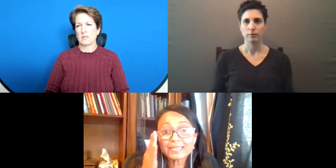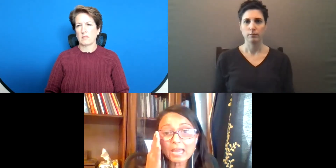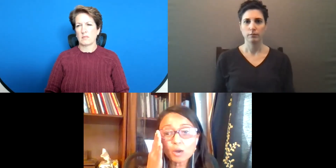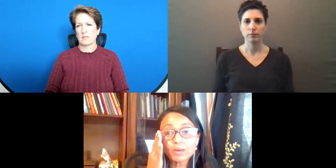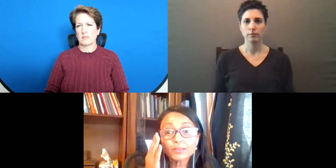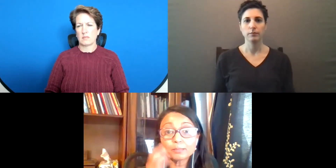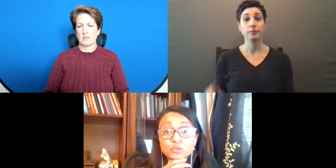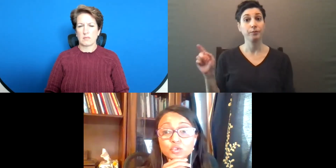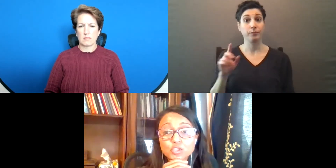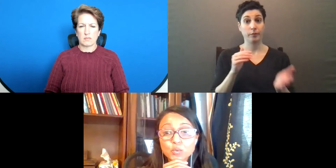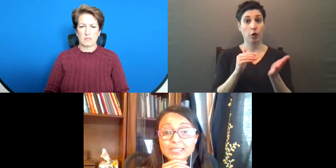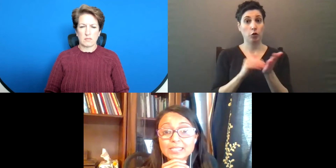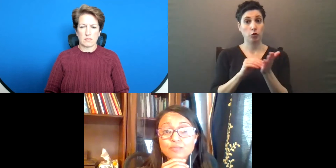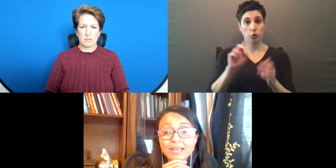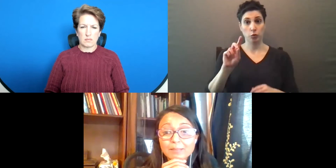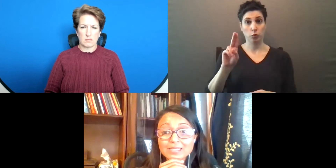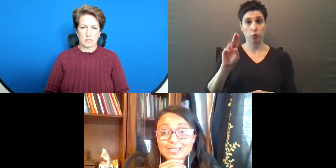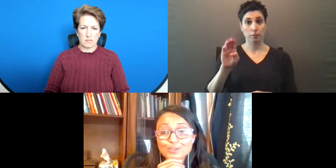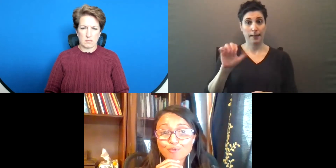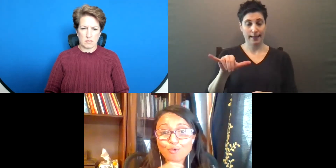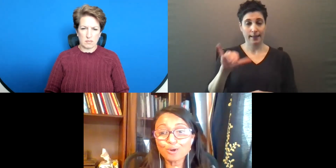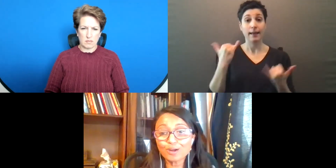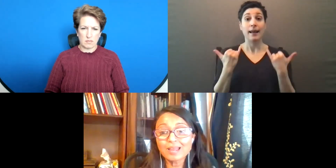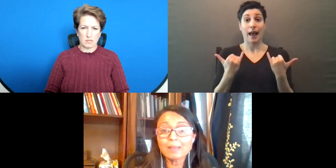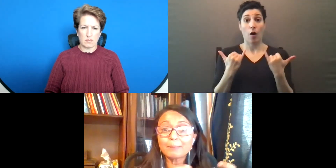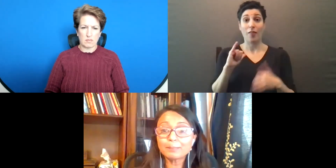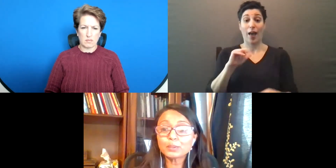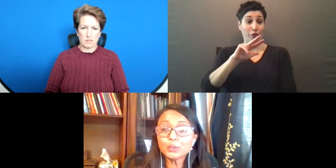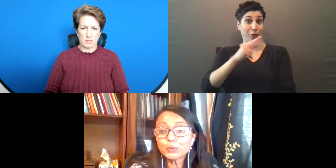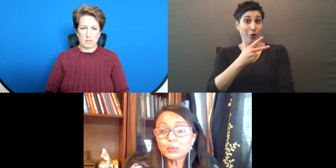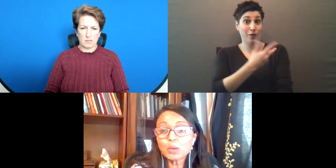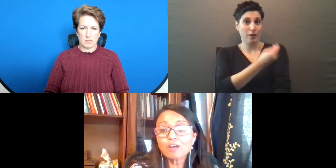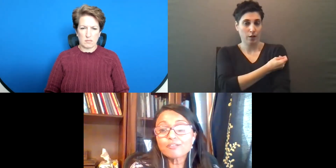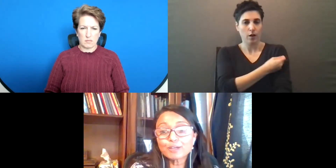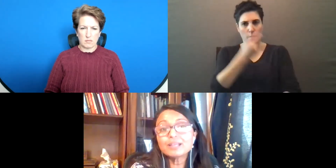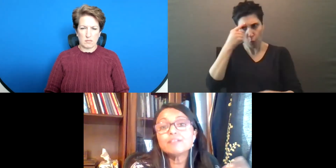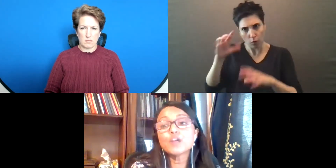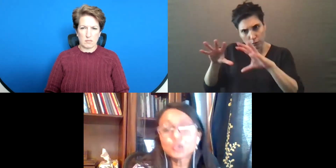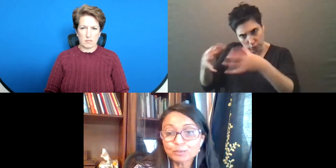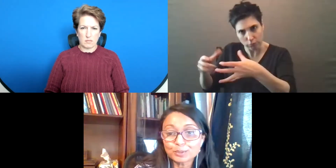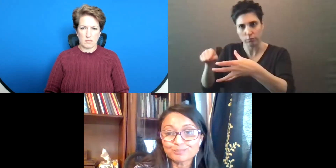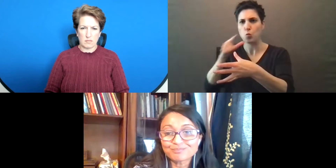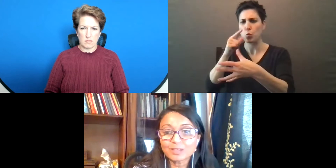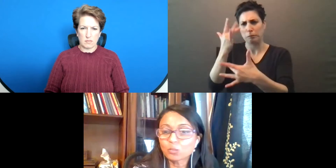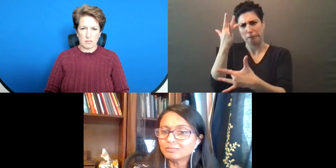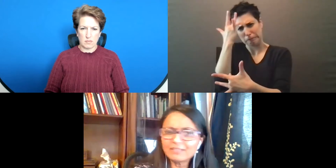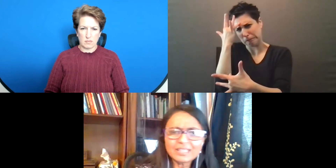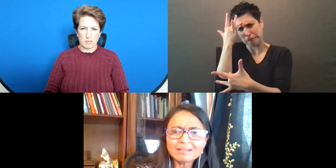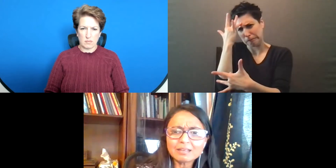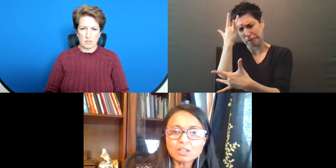Okay, so right now the booster dose is recommended for people who are very